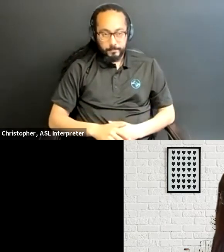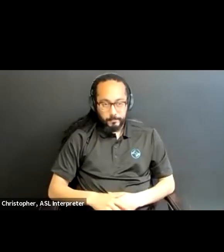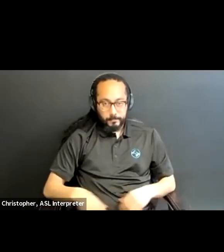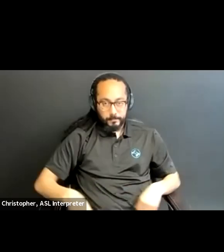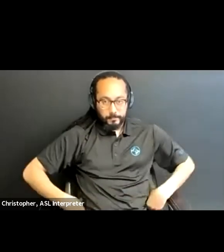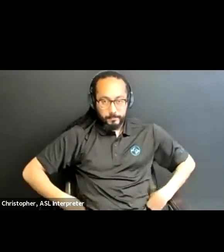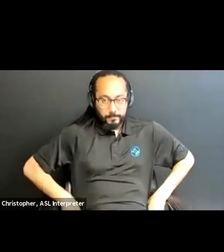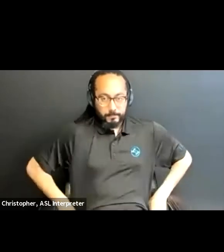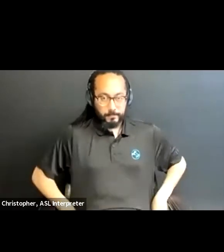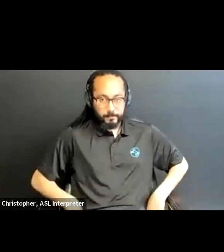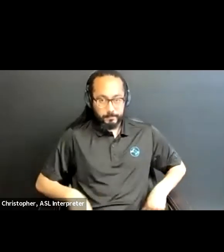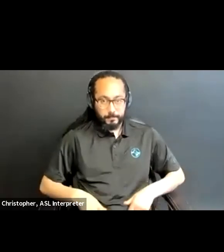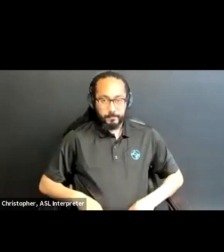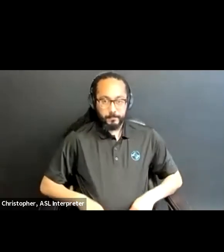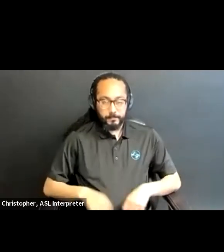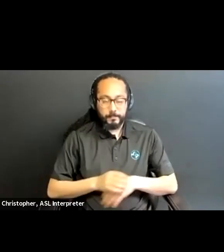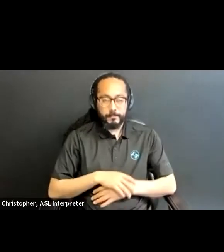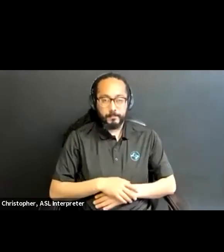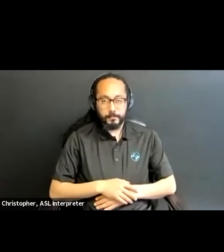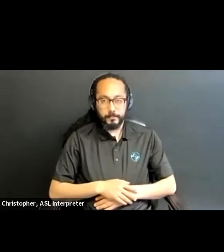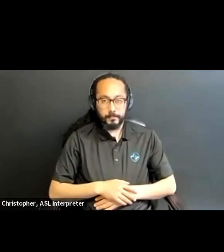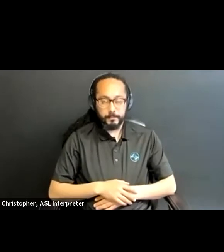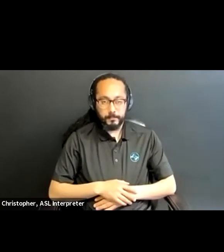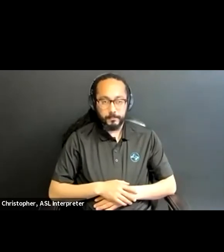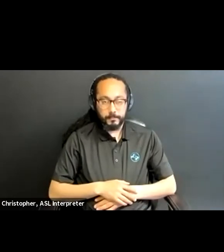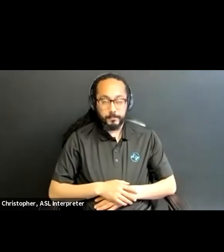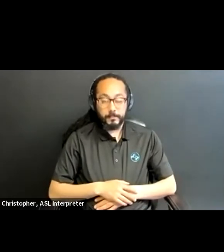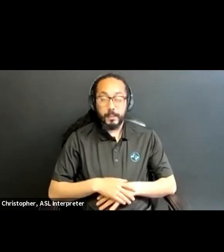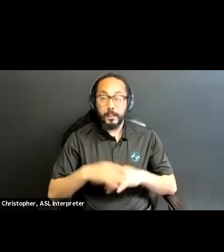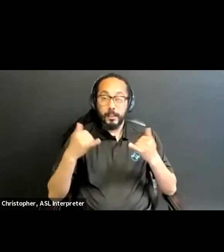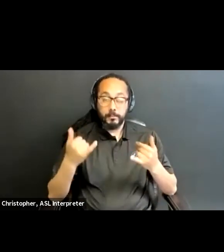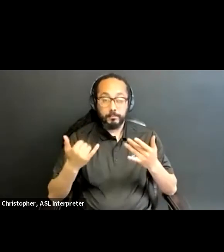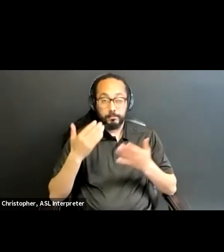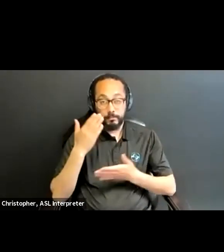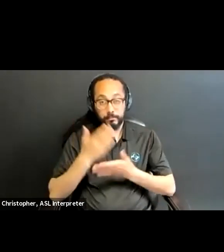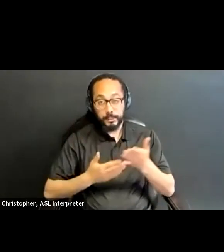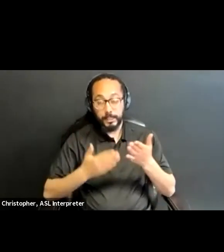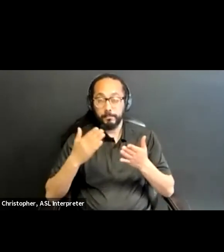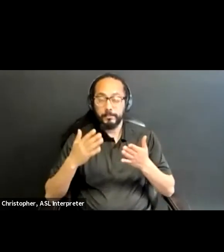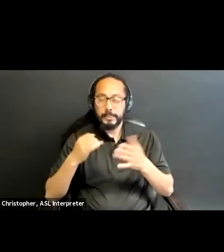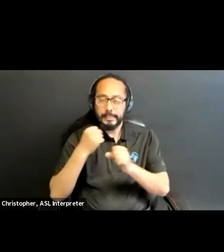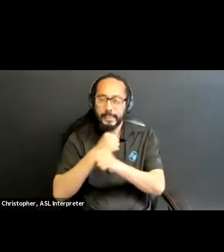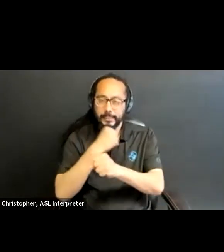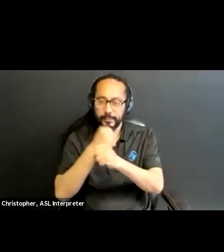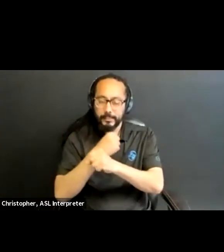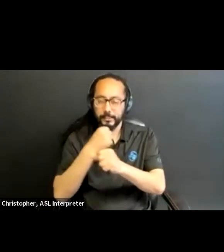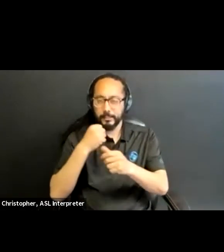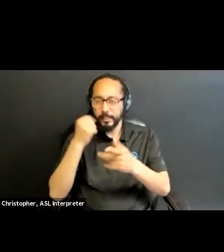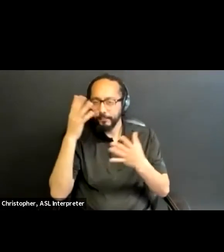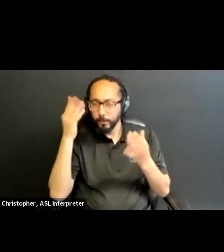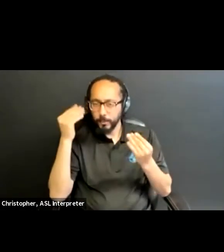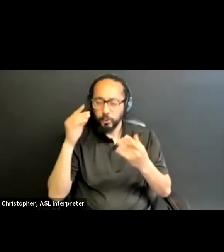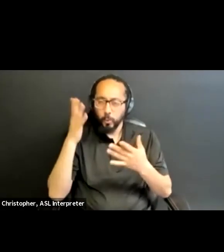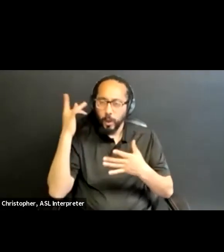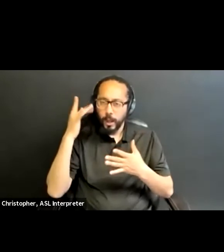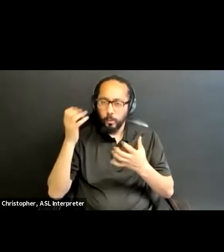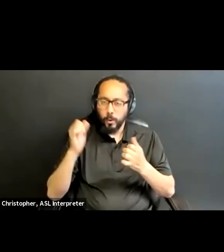background information, some statistics around why, to add to Benta's point around why we wanted to do this